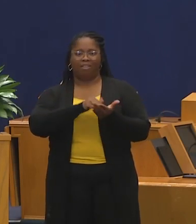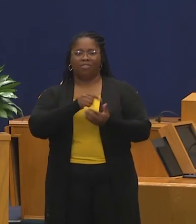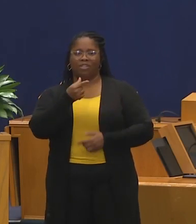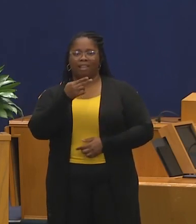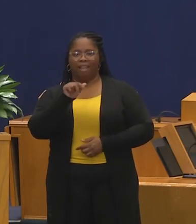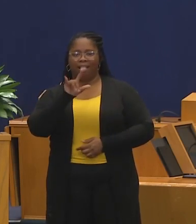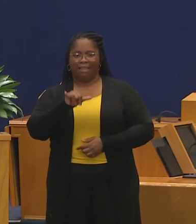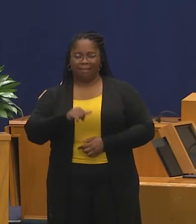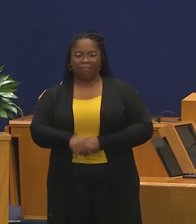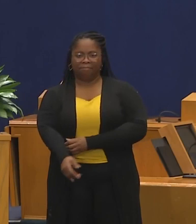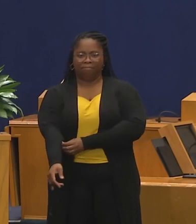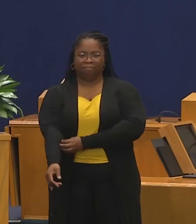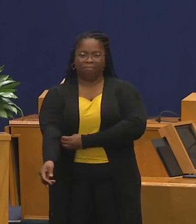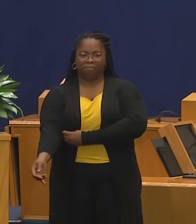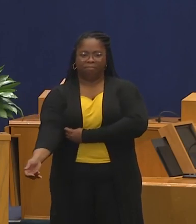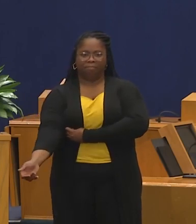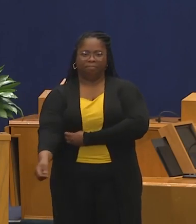Services.